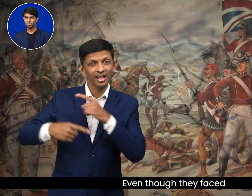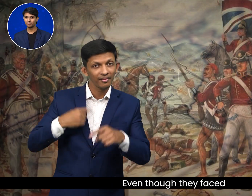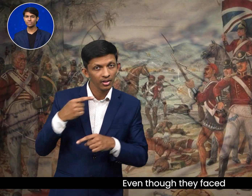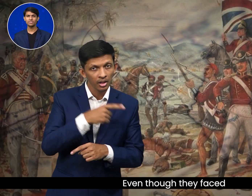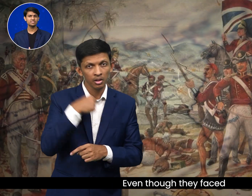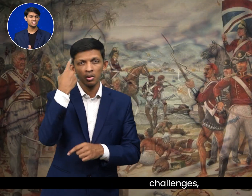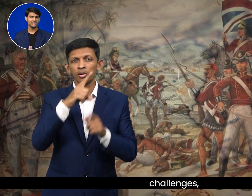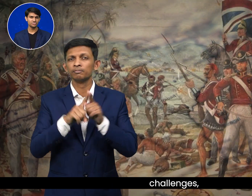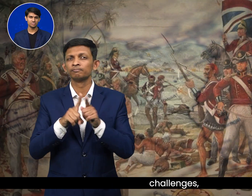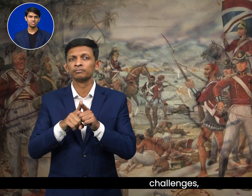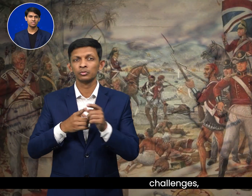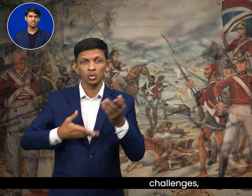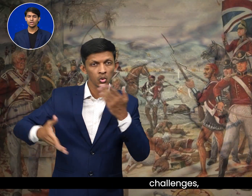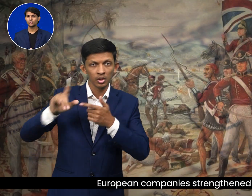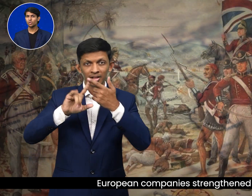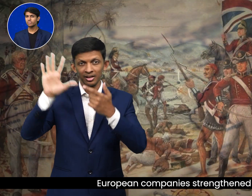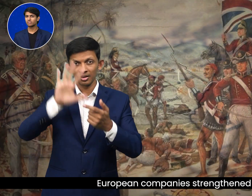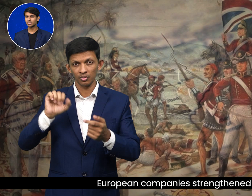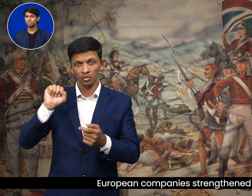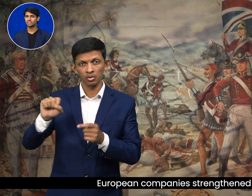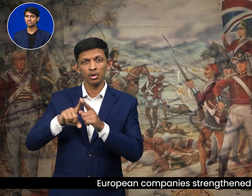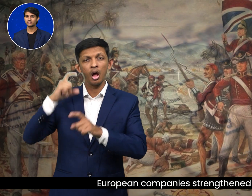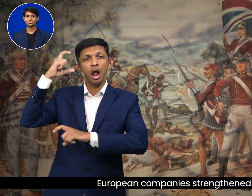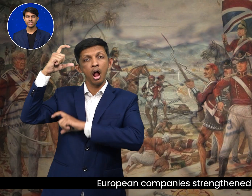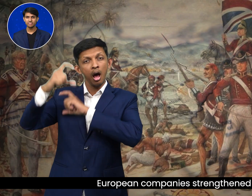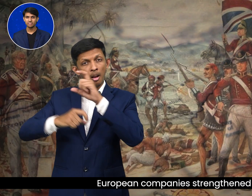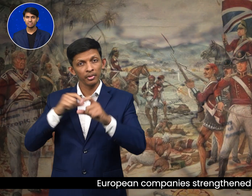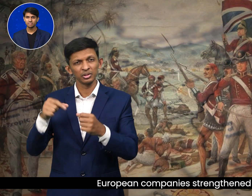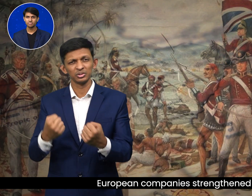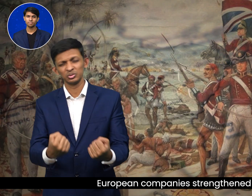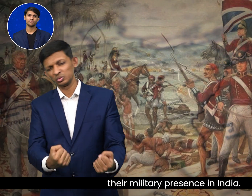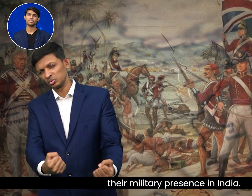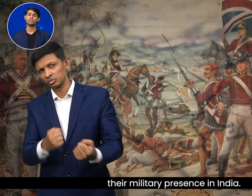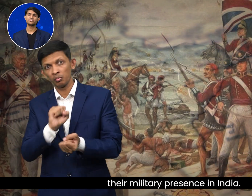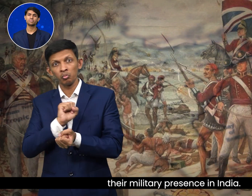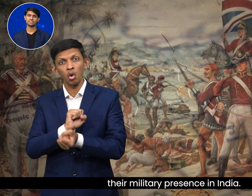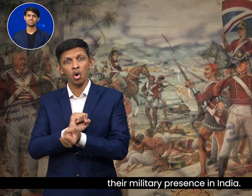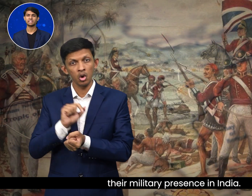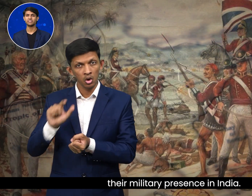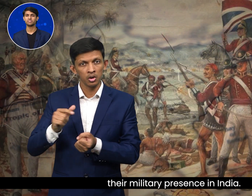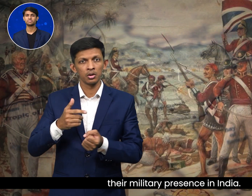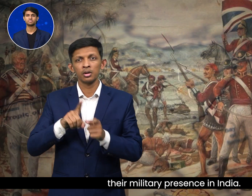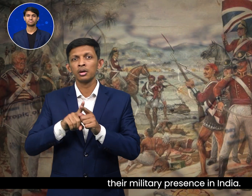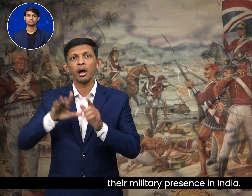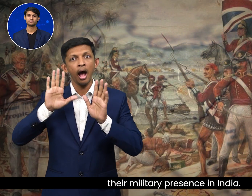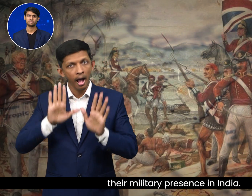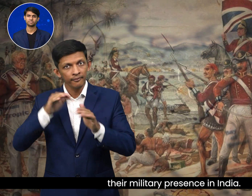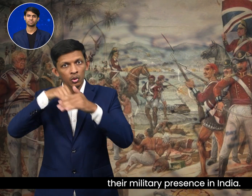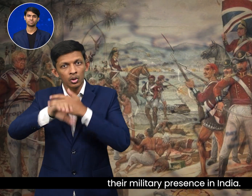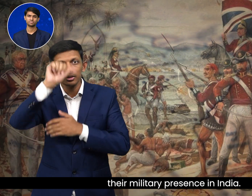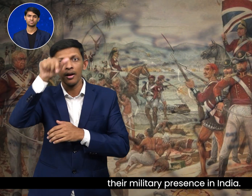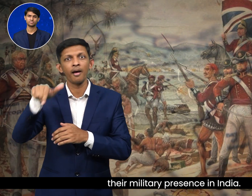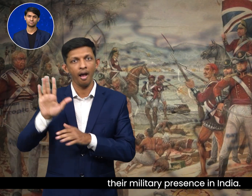Even though they faced challenges, European companies strengthened their military presence in India.